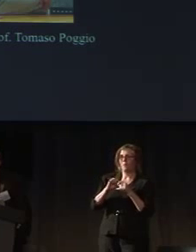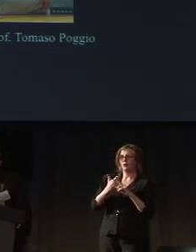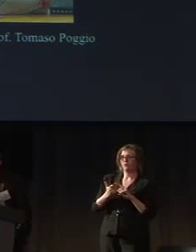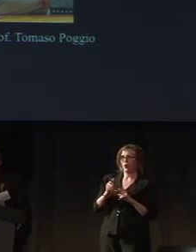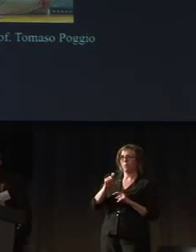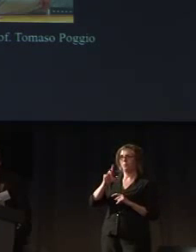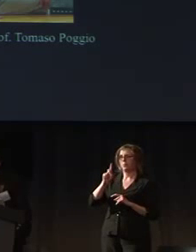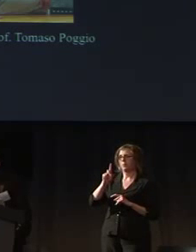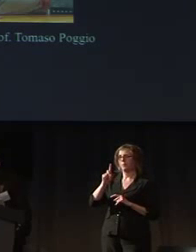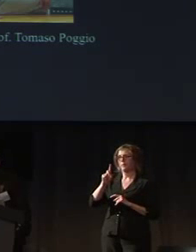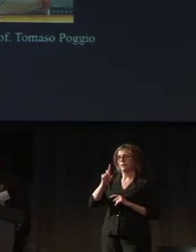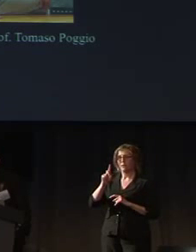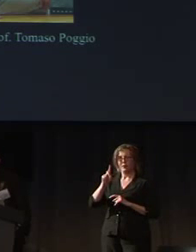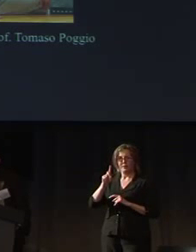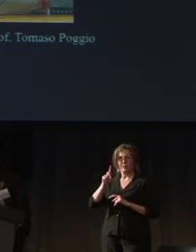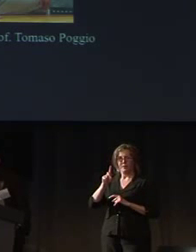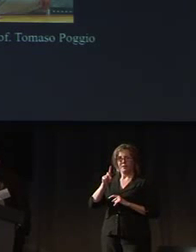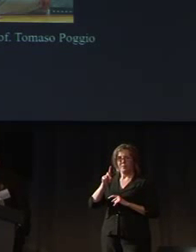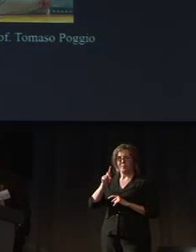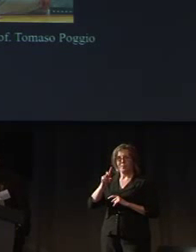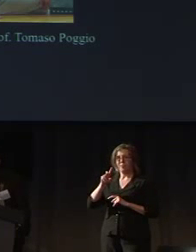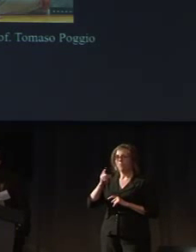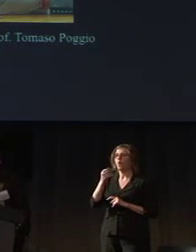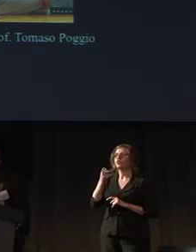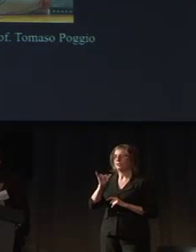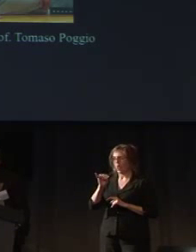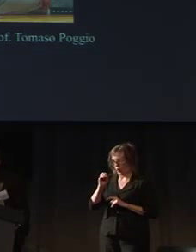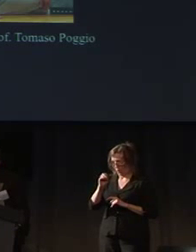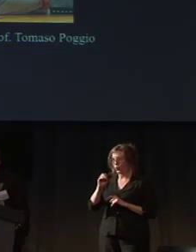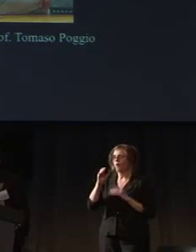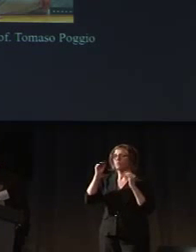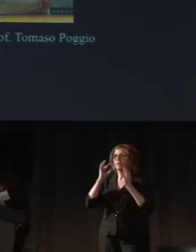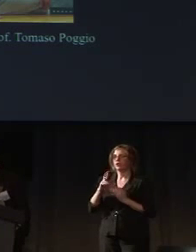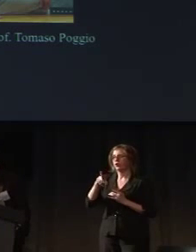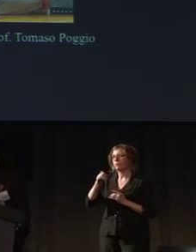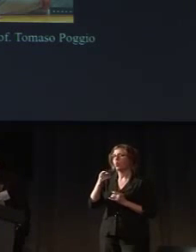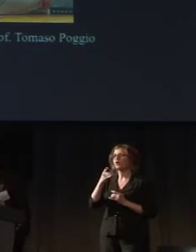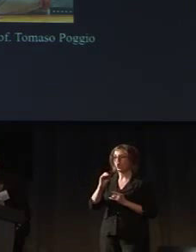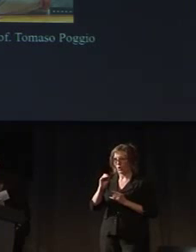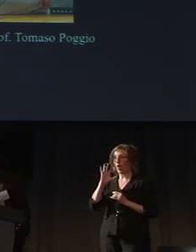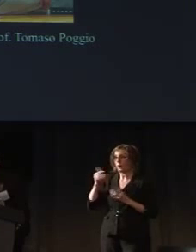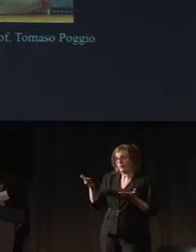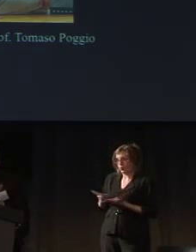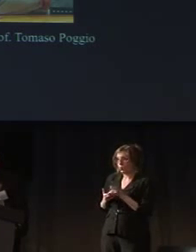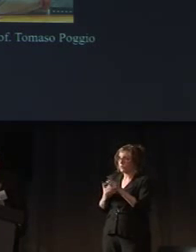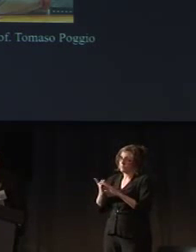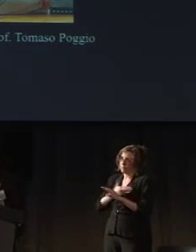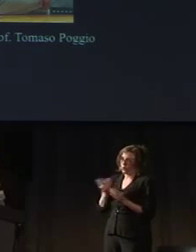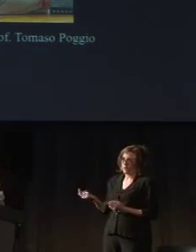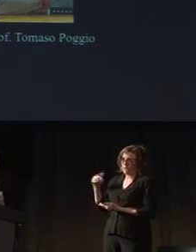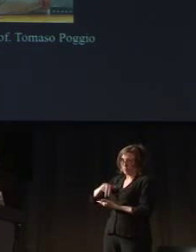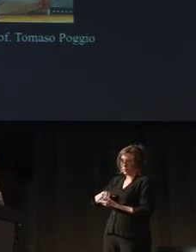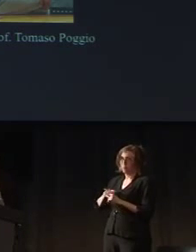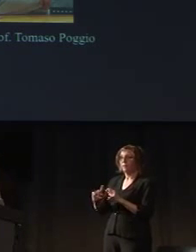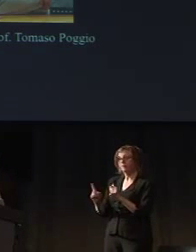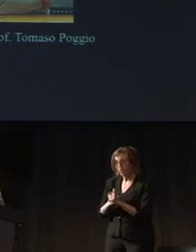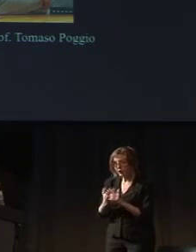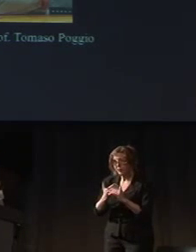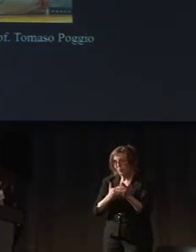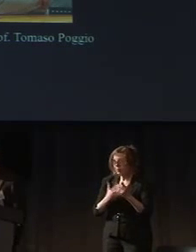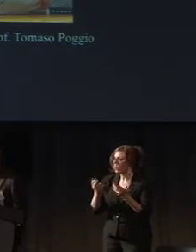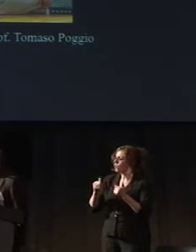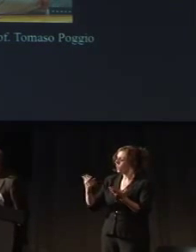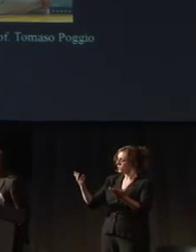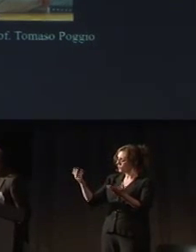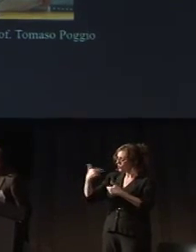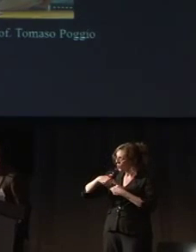Poggio, neuroscientist here. I will introduce Professor Poggio before he speaks, but first, I hope you'll join me in welcoming Professor